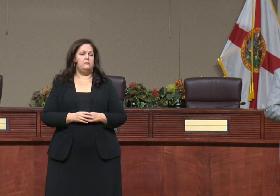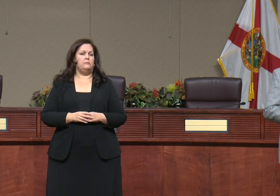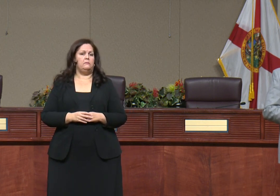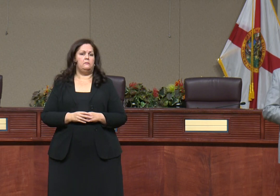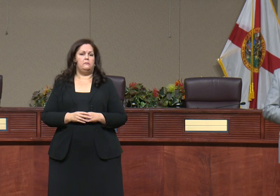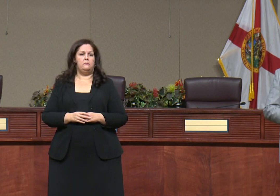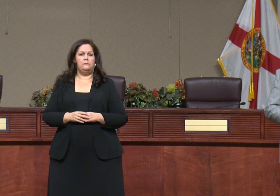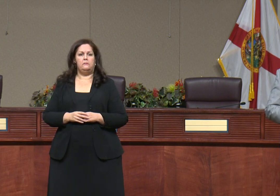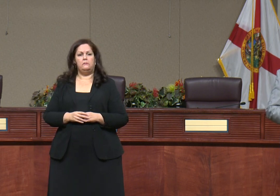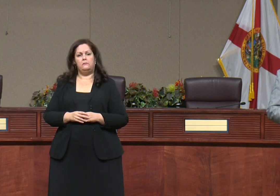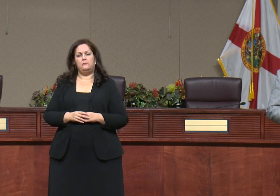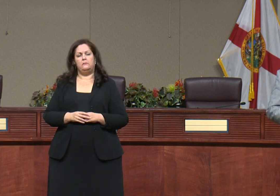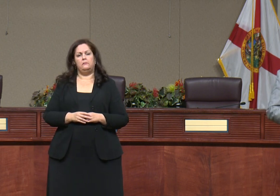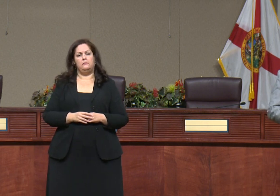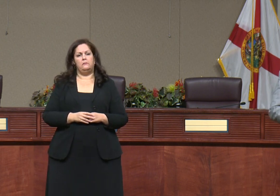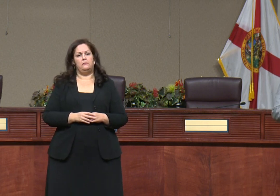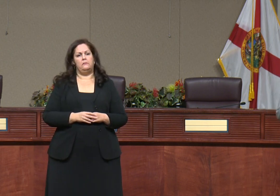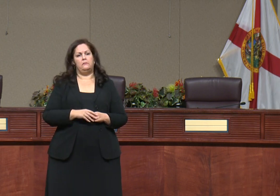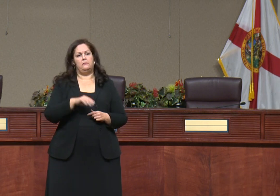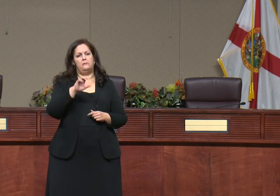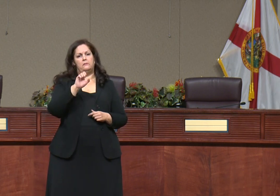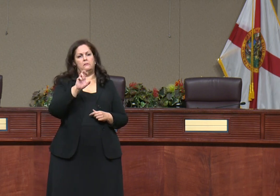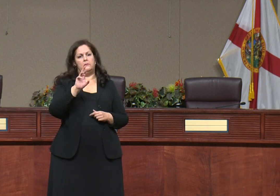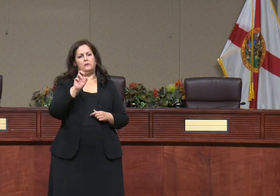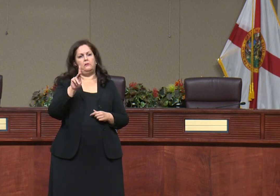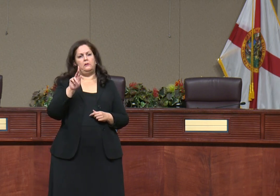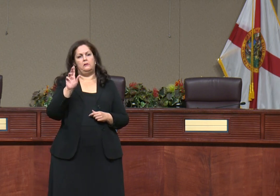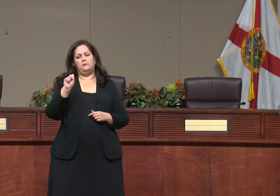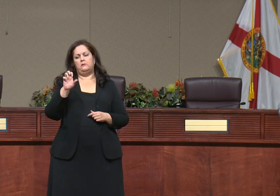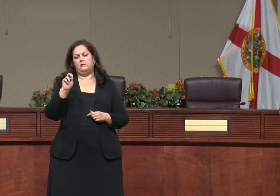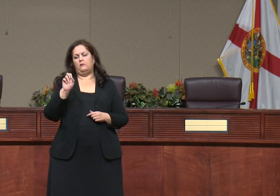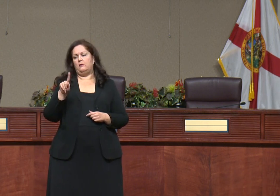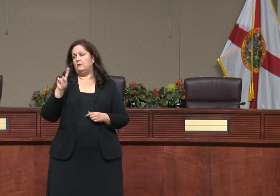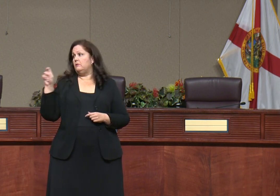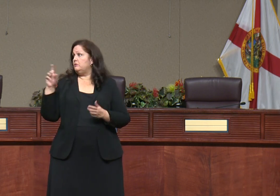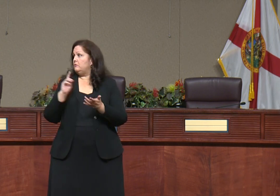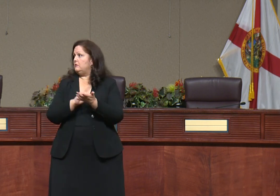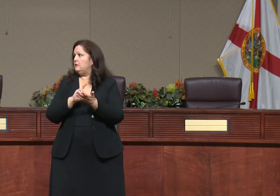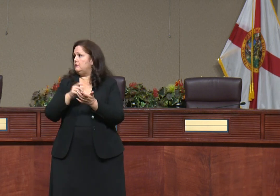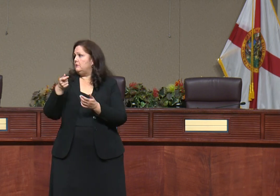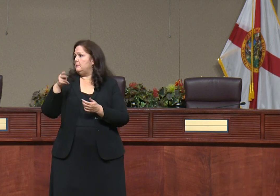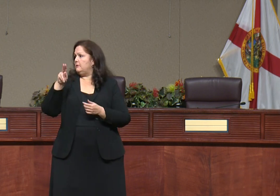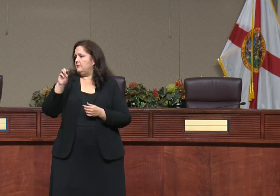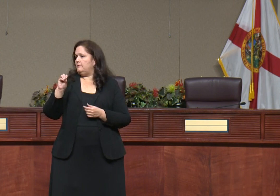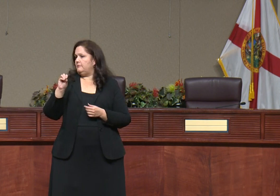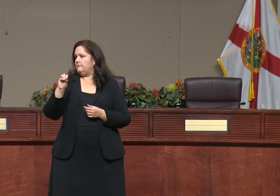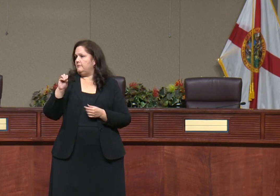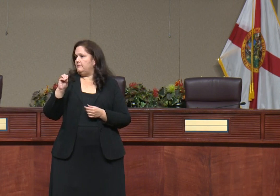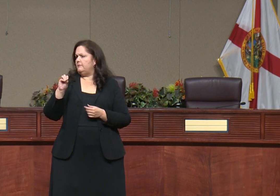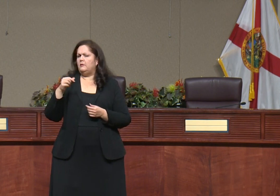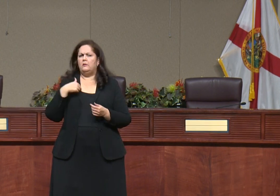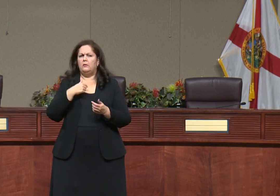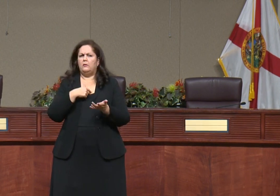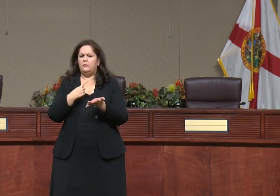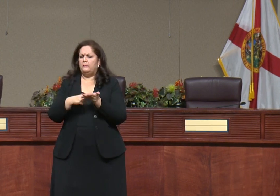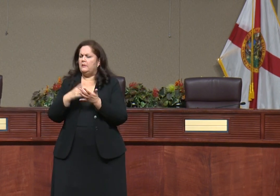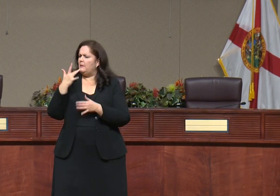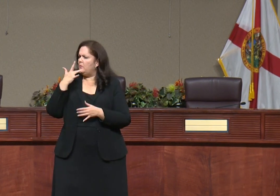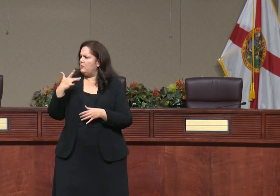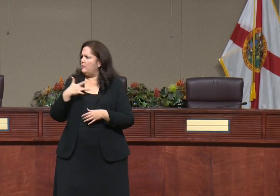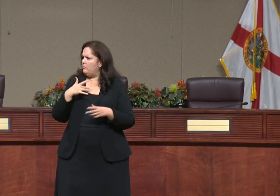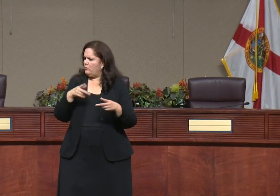Yeah. Okay. Eric Sandoval with News 6. Question for Dr. Pino. We're talking about a birthday